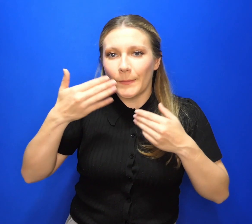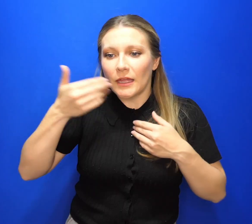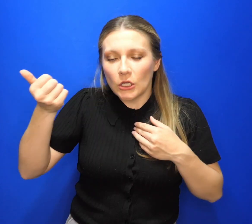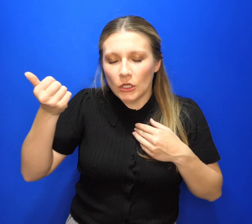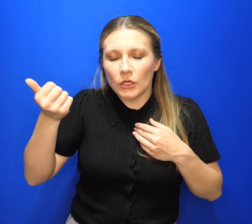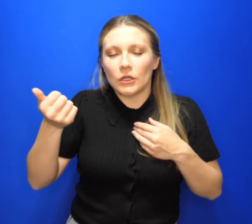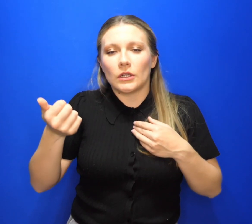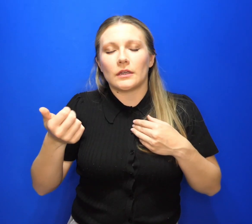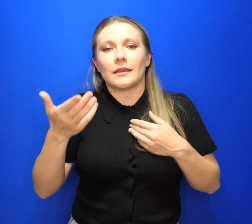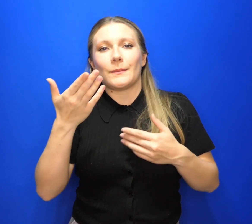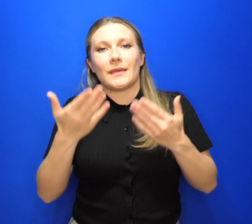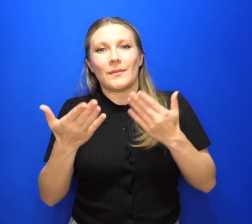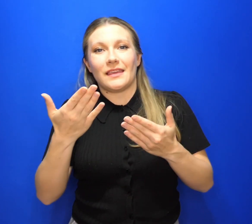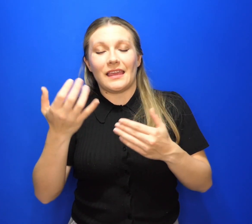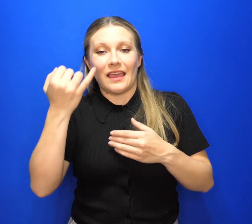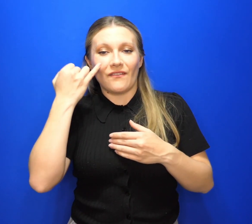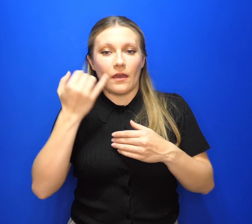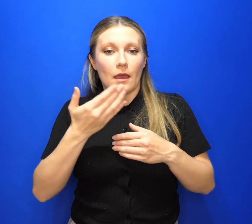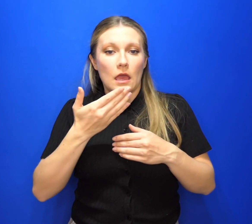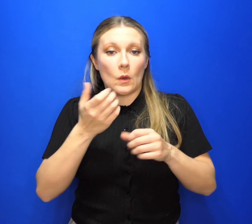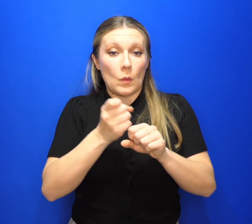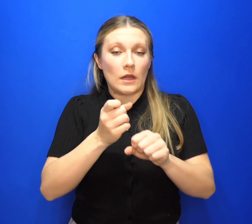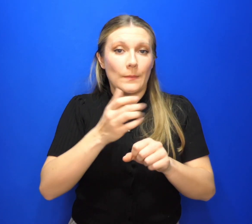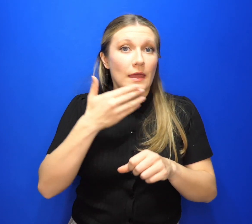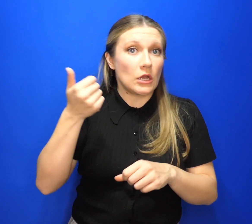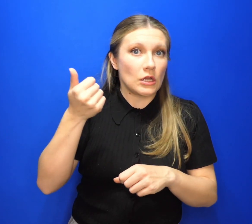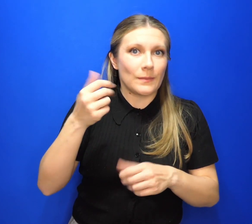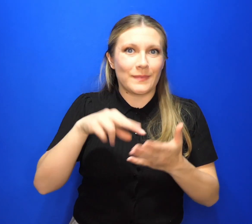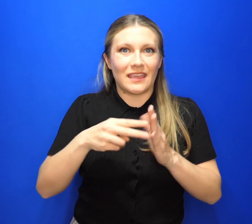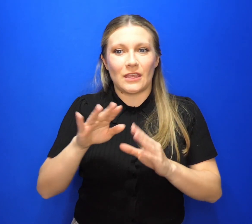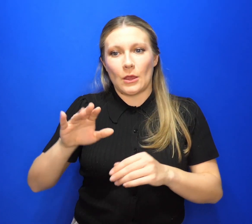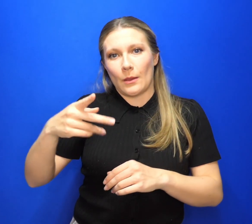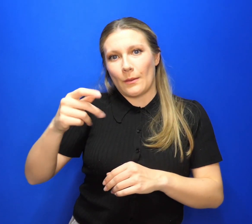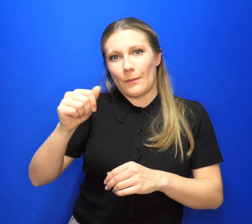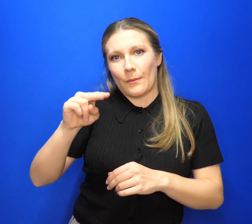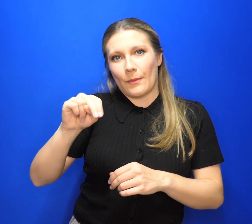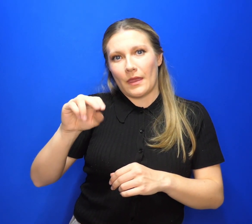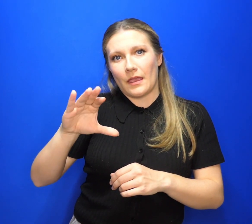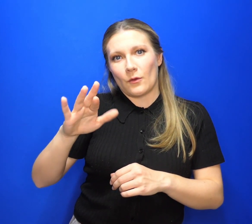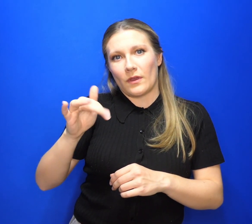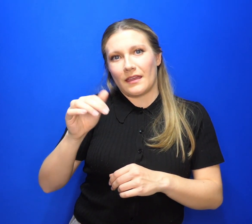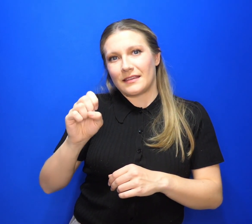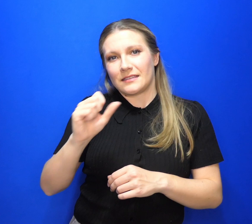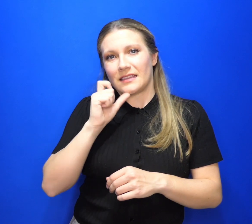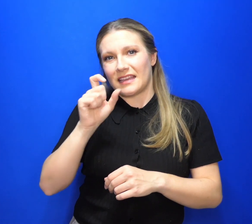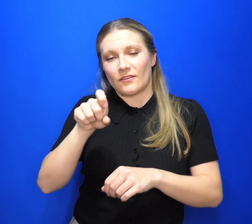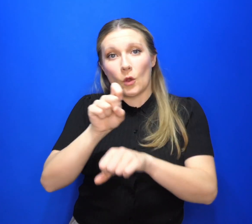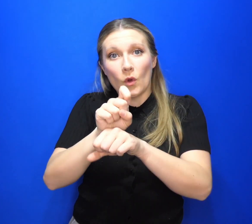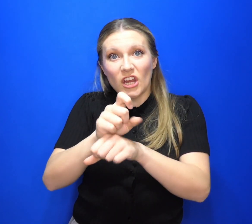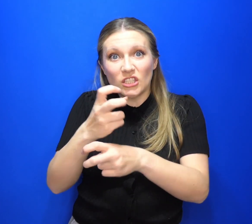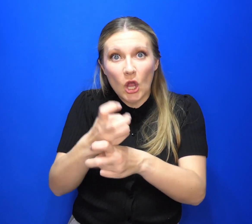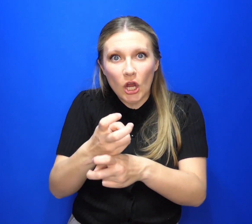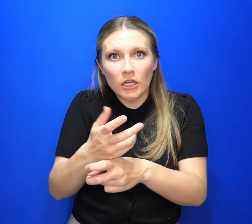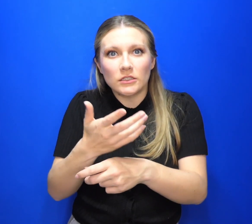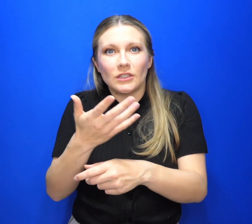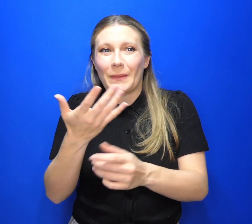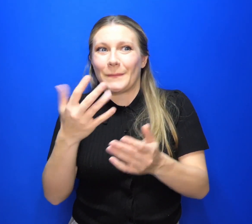work as long. So maybe it preserves the beta cells longer, Right. would be my expectation. Let's put this part in here too. Like, so we know about